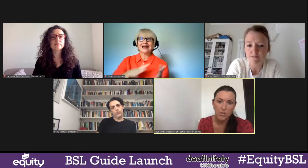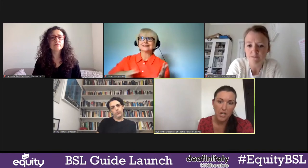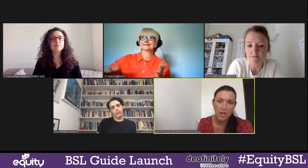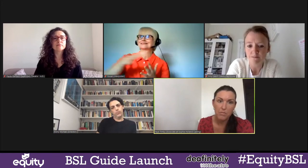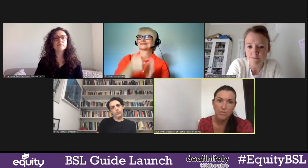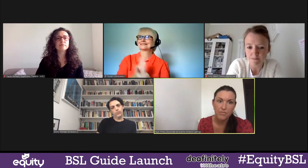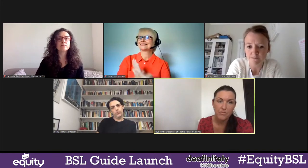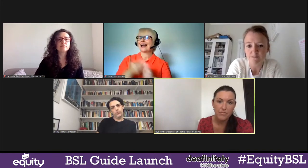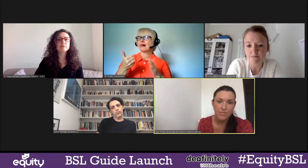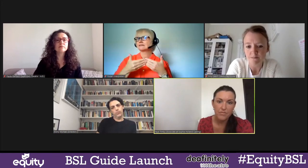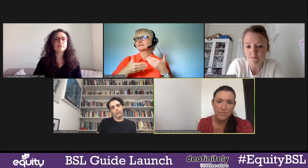term.